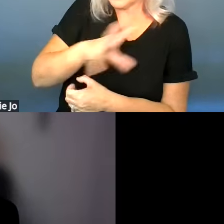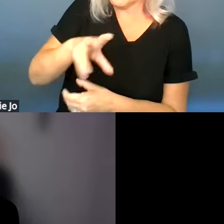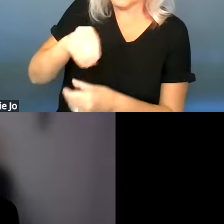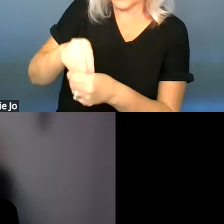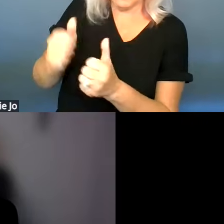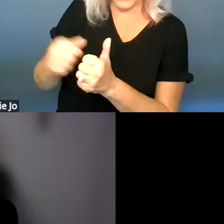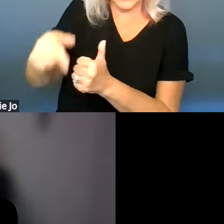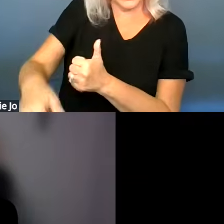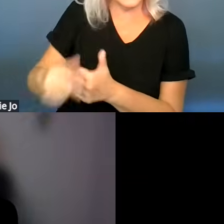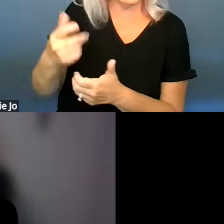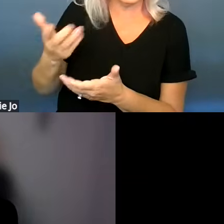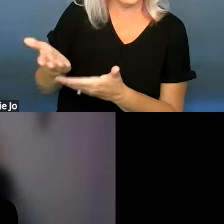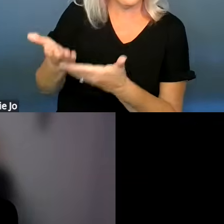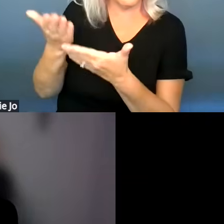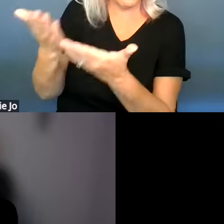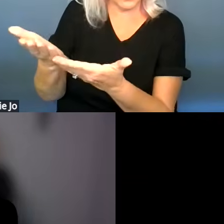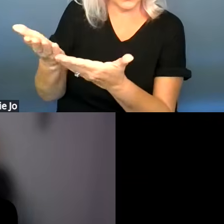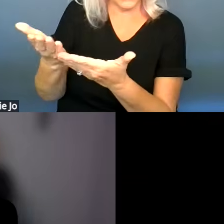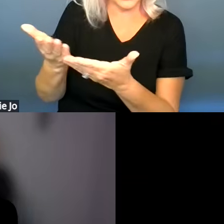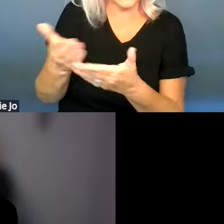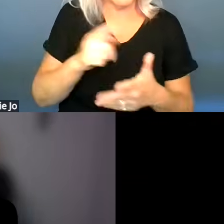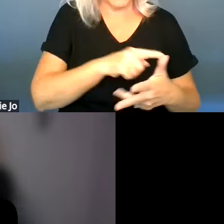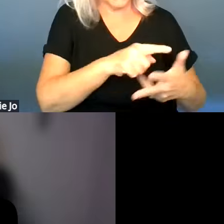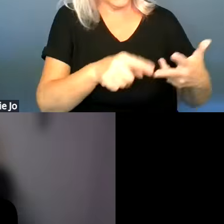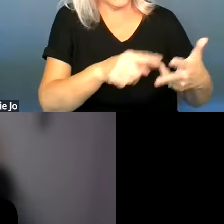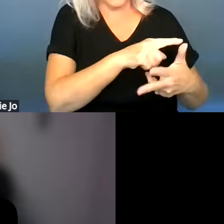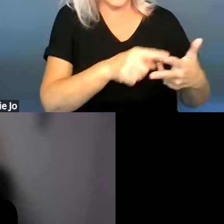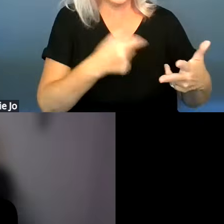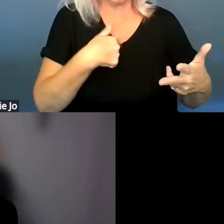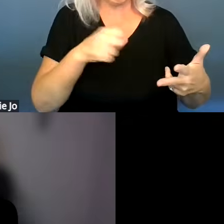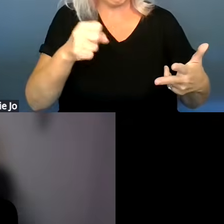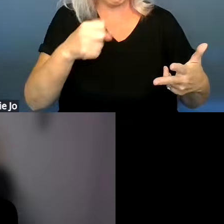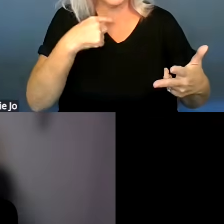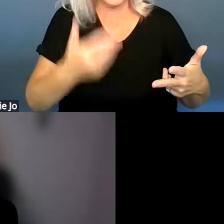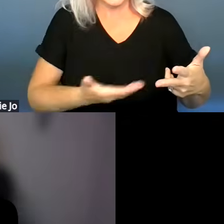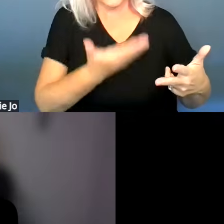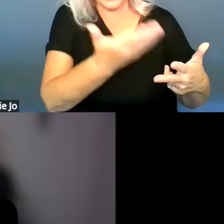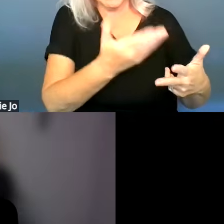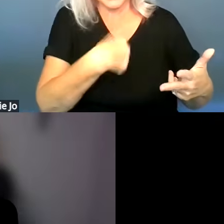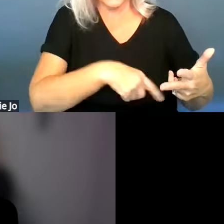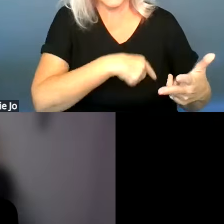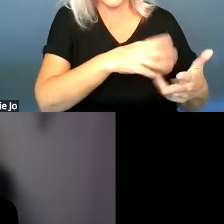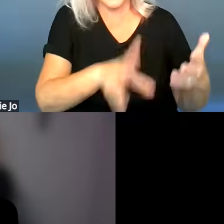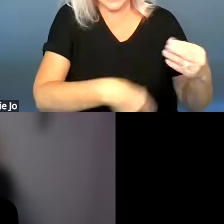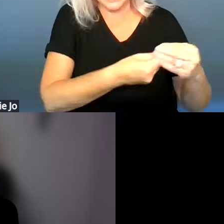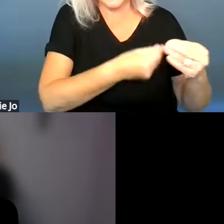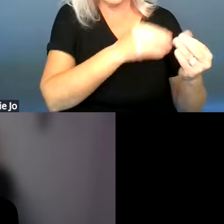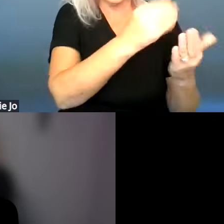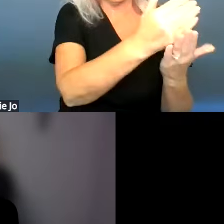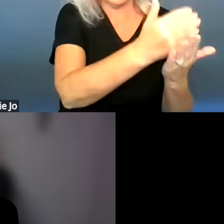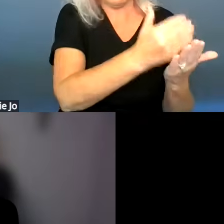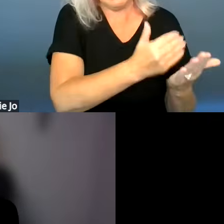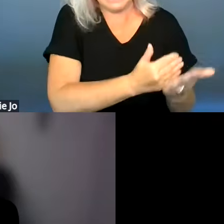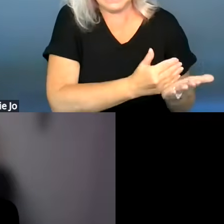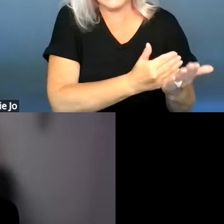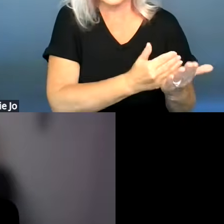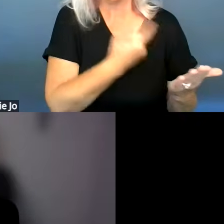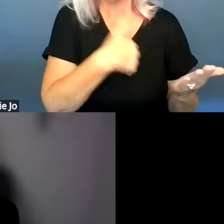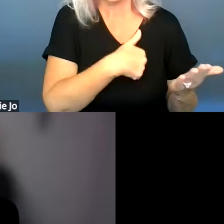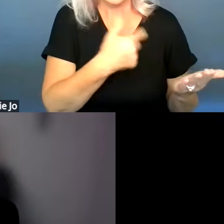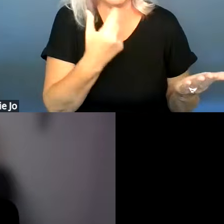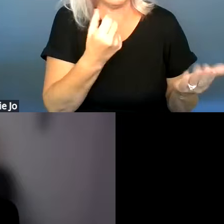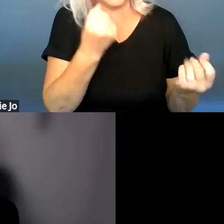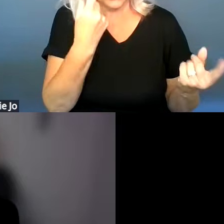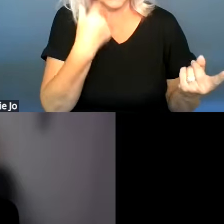other 3, we are recommending that the board put on the ballot because we have determined they have sufficient petitions and there's